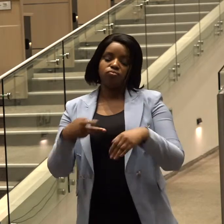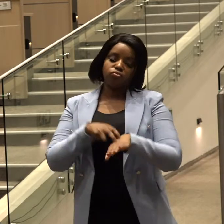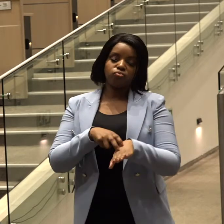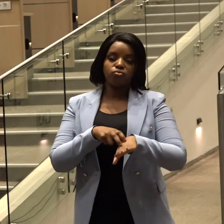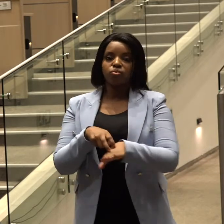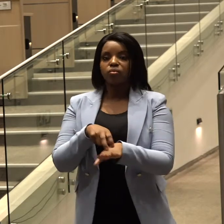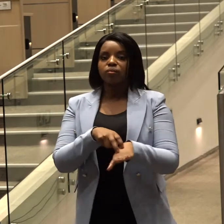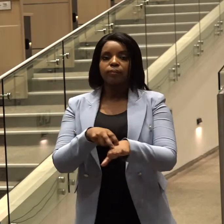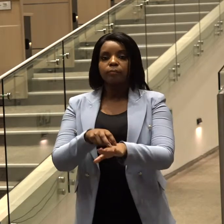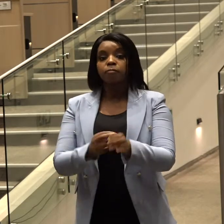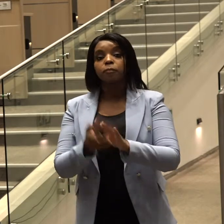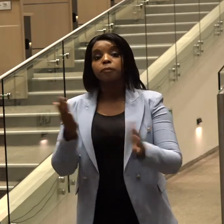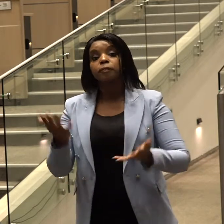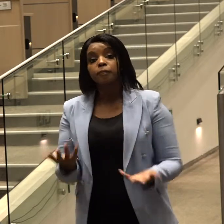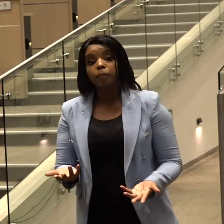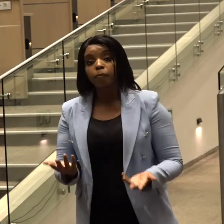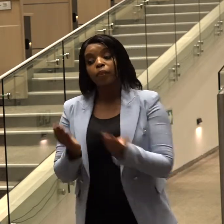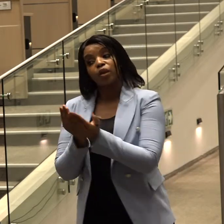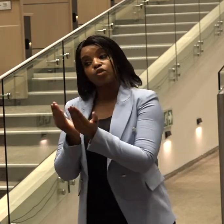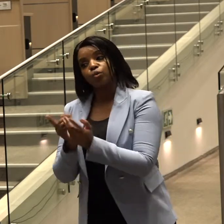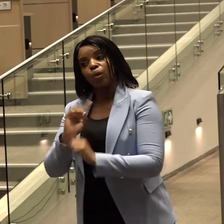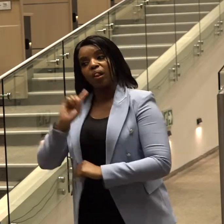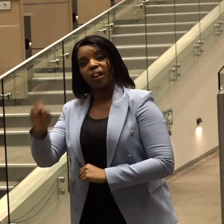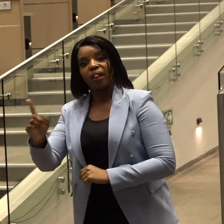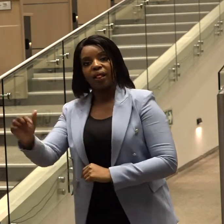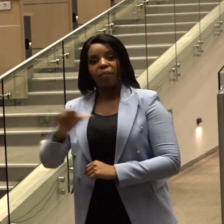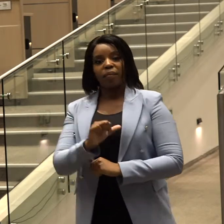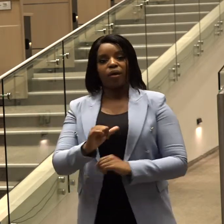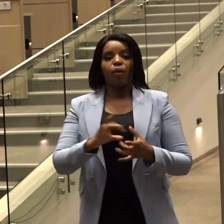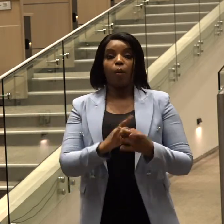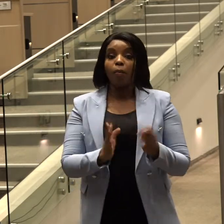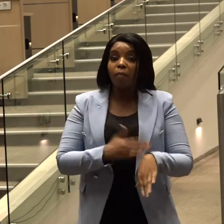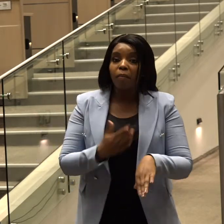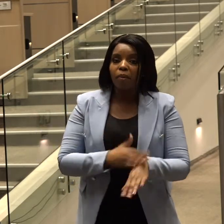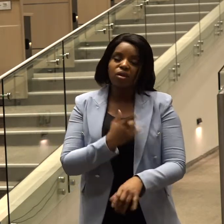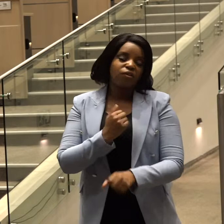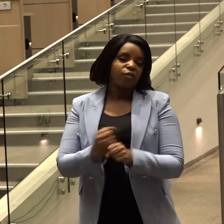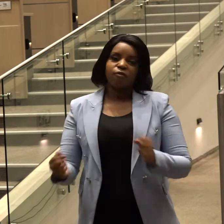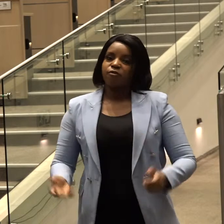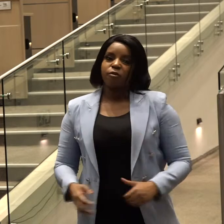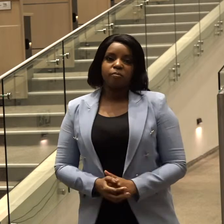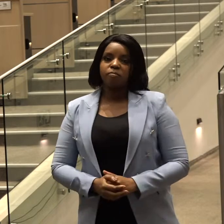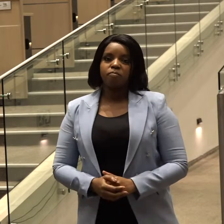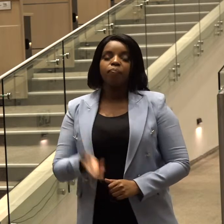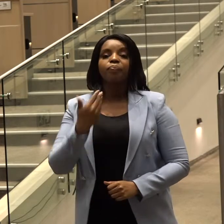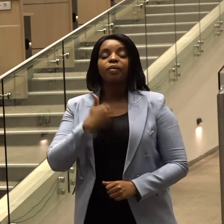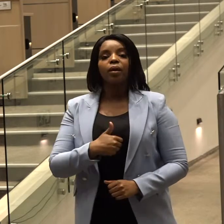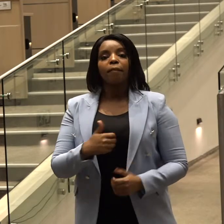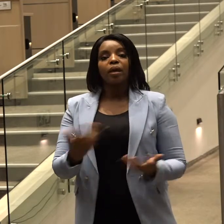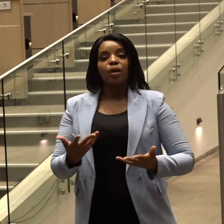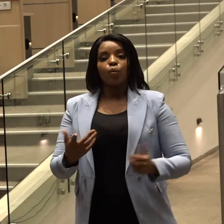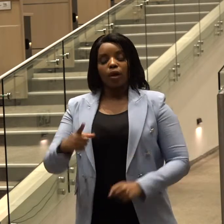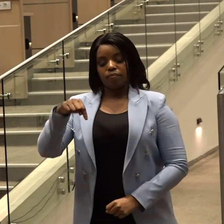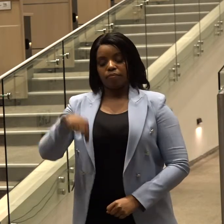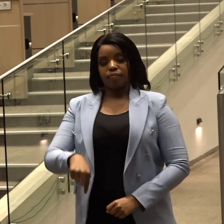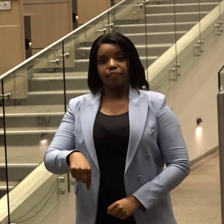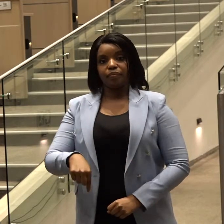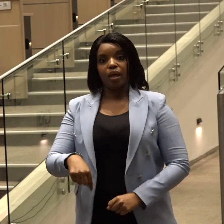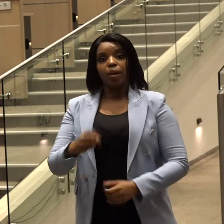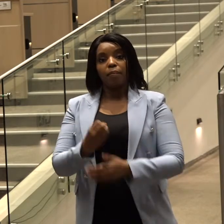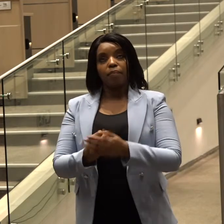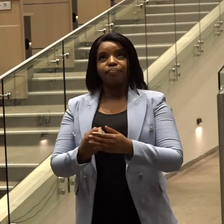will use trains to and for school and I was never late I would travel between Pretoria and Limpopo